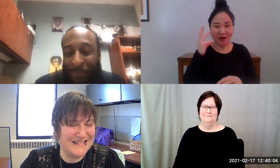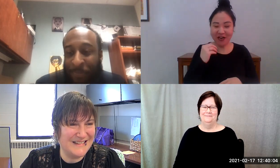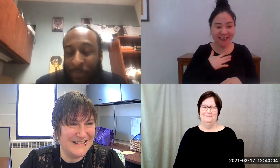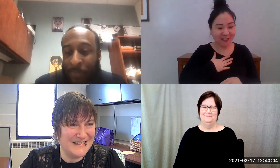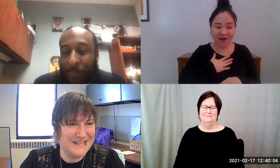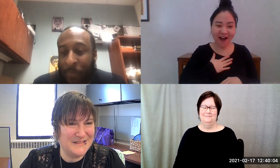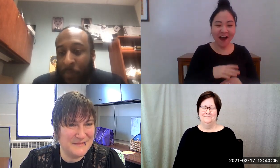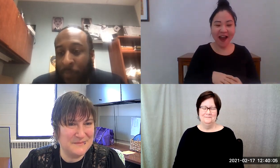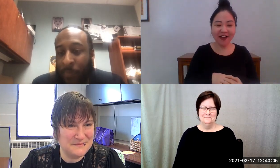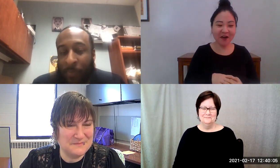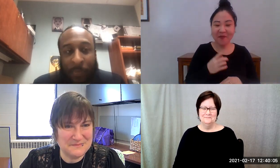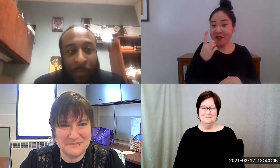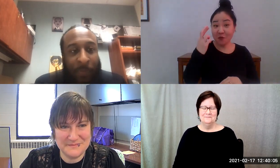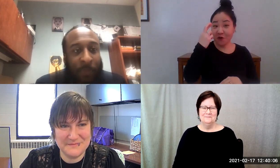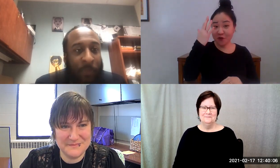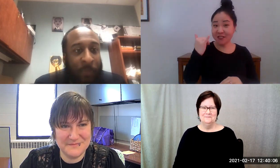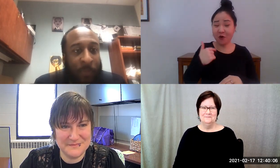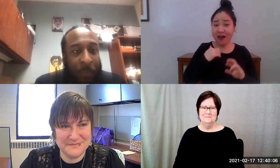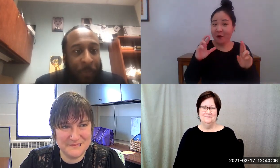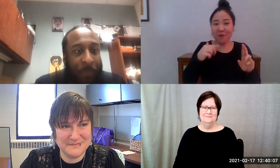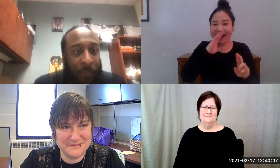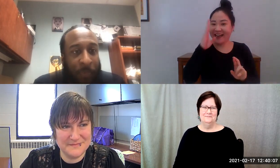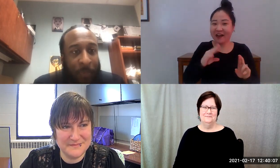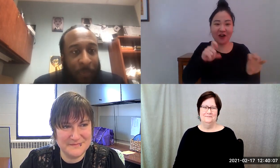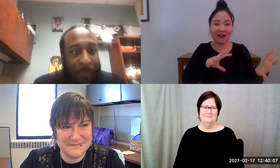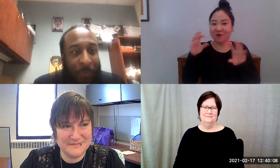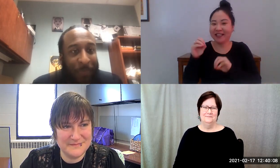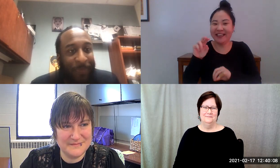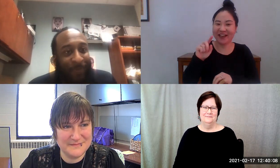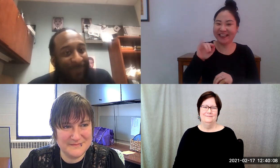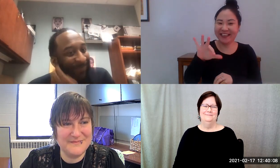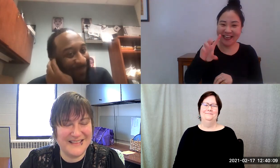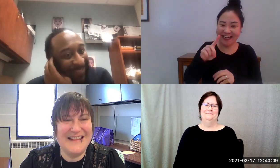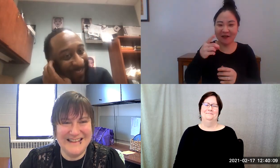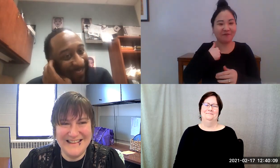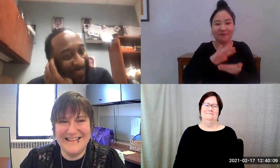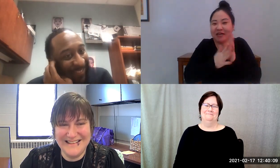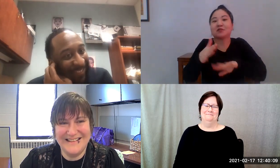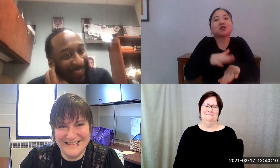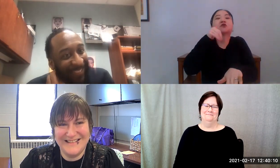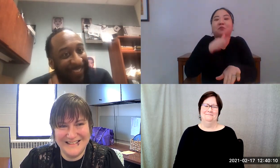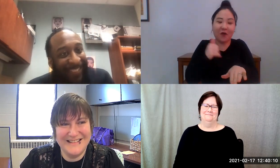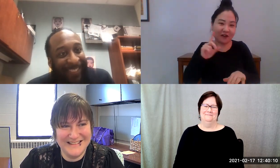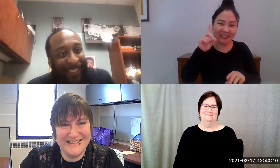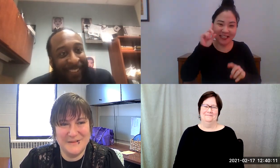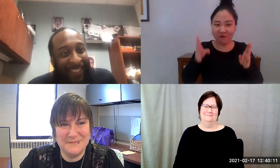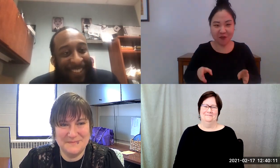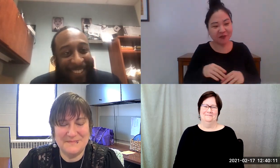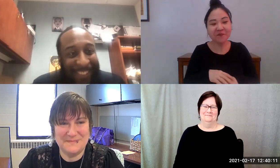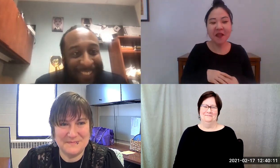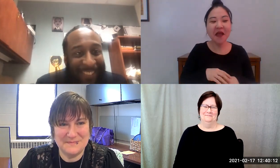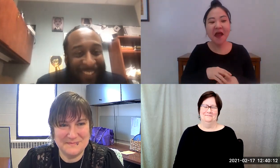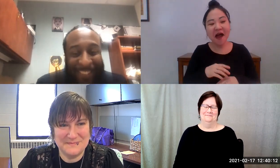amazing experience. And that's one reason why I'm hoping I never have to leave NTID. I've become so spoiled as a